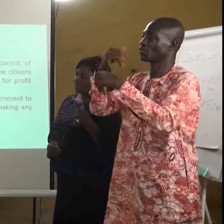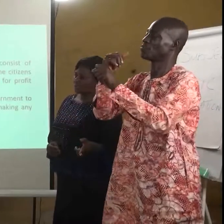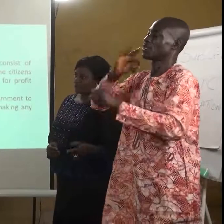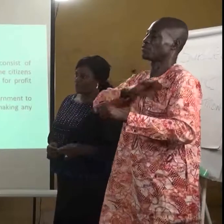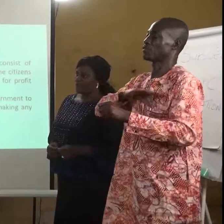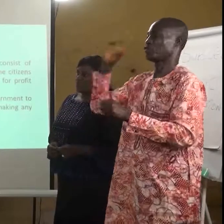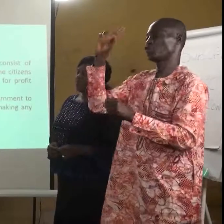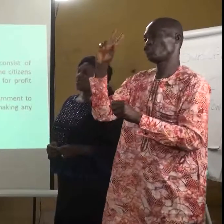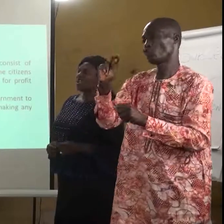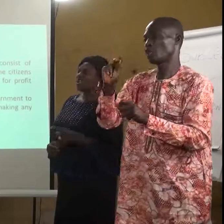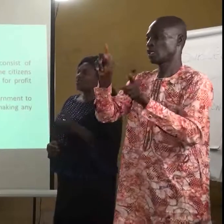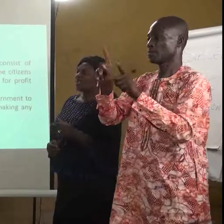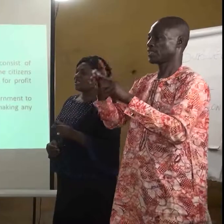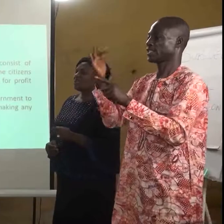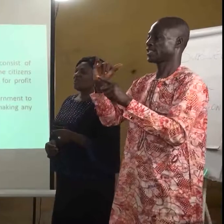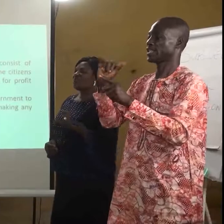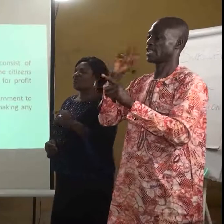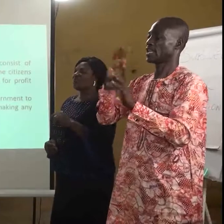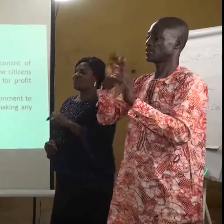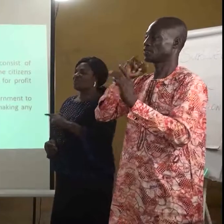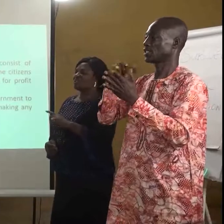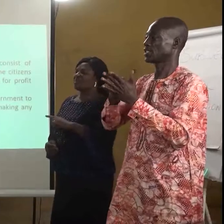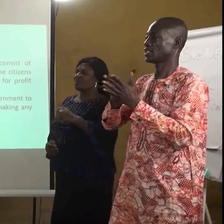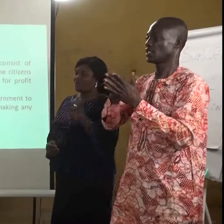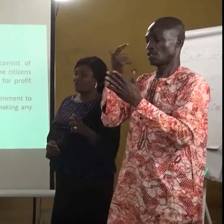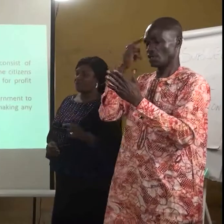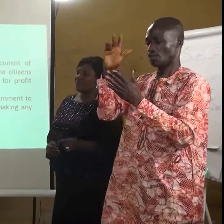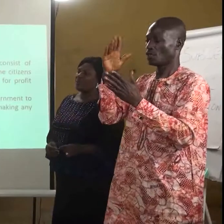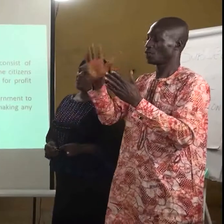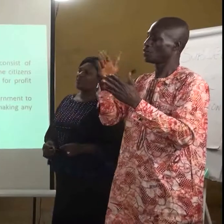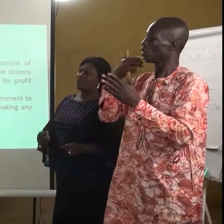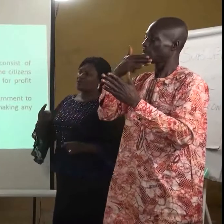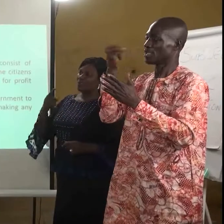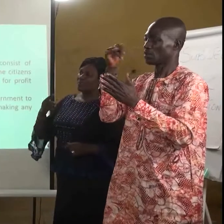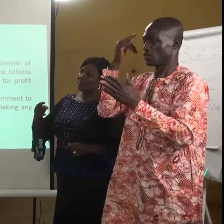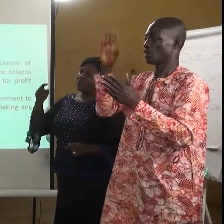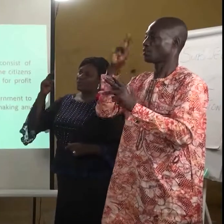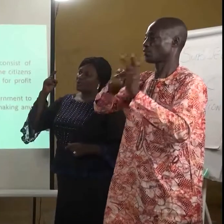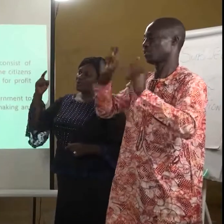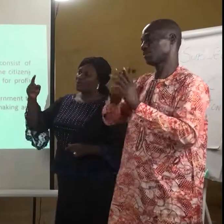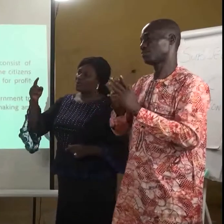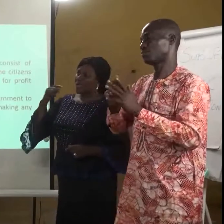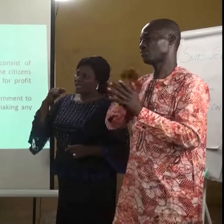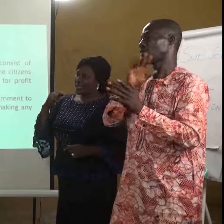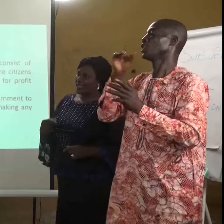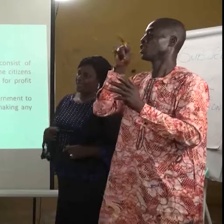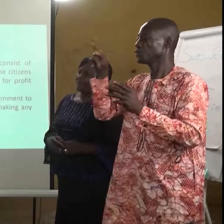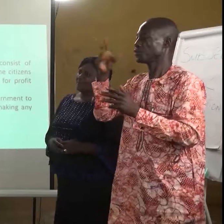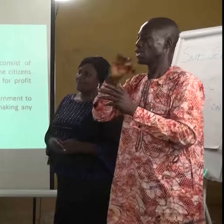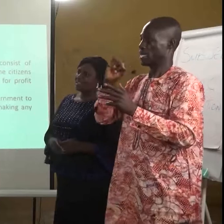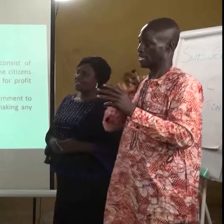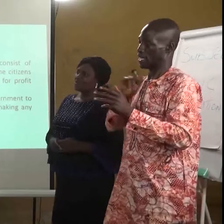profit out of it, but they are doing it not for the betterment of the government, but for the betterment of you and